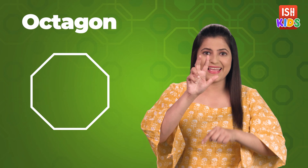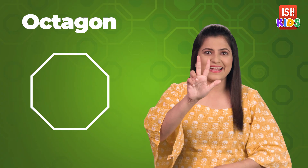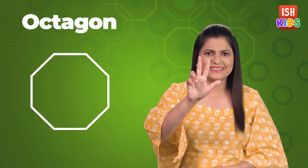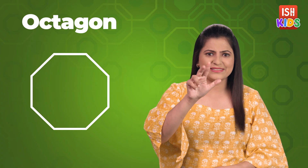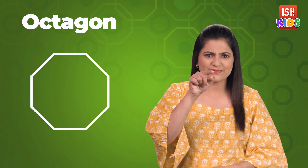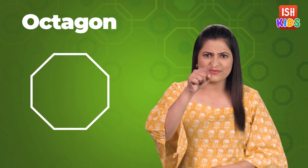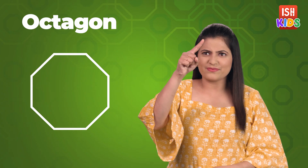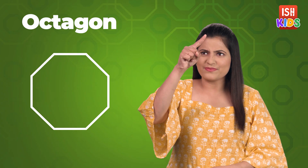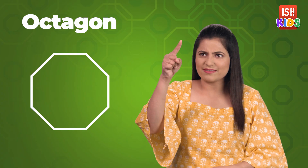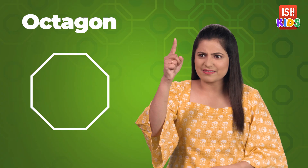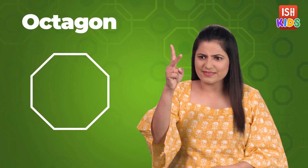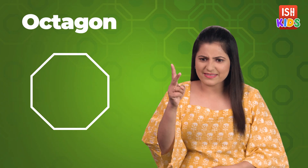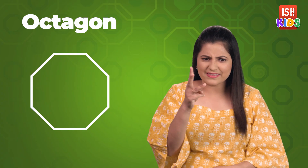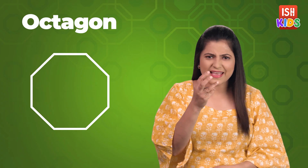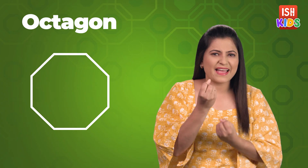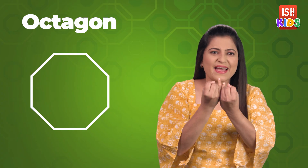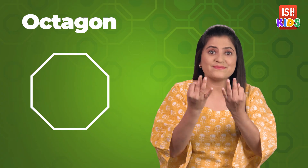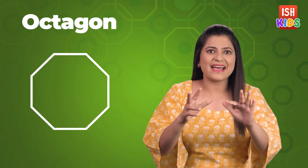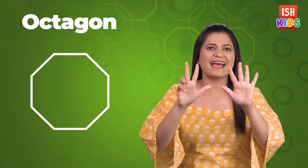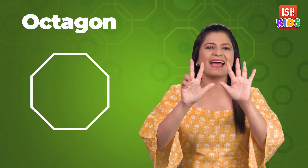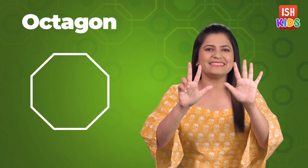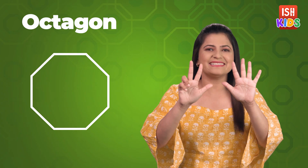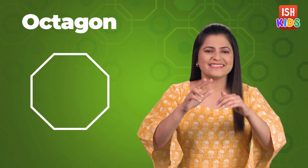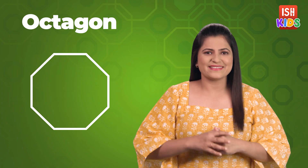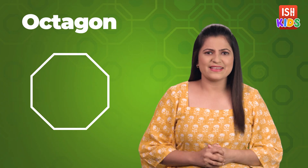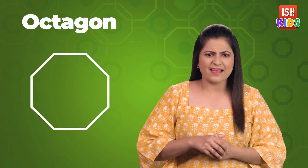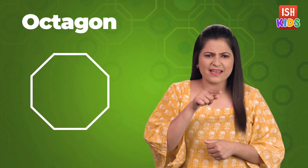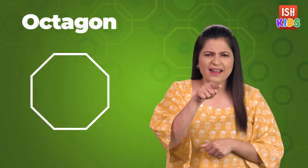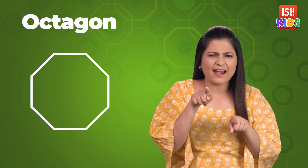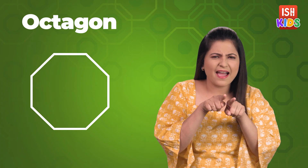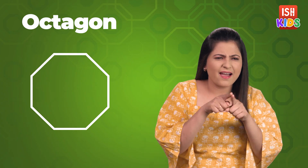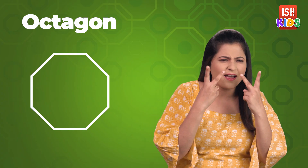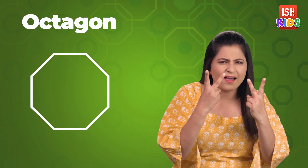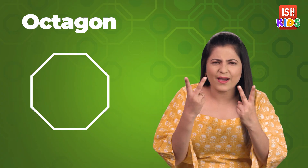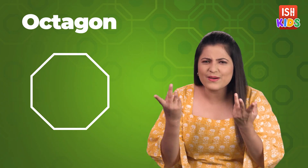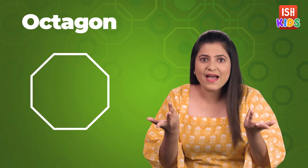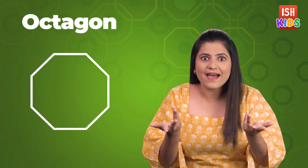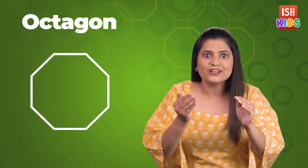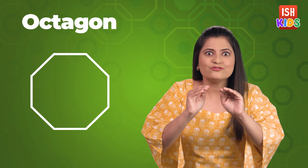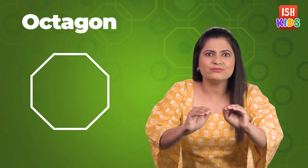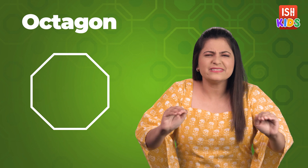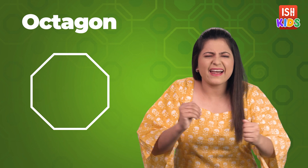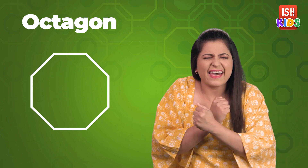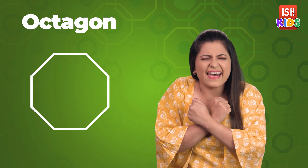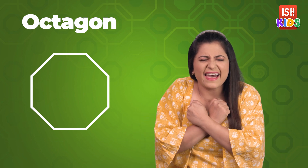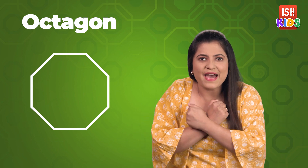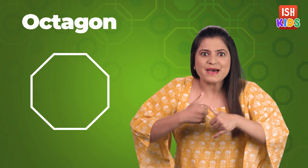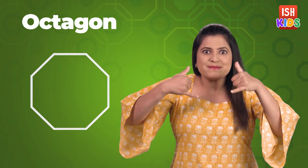Octagon. An octagon has 8 sides. You know where you have seen this? You kids